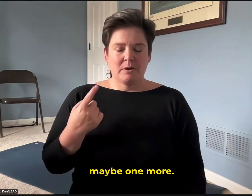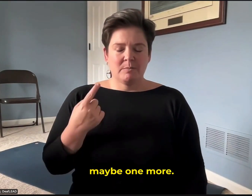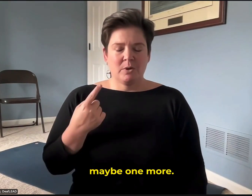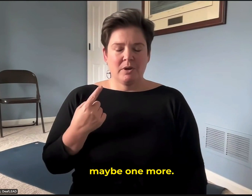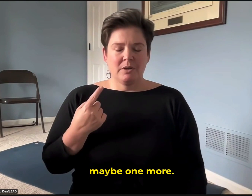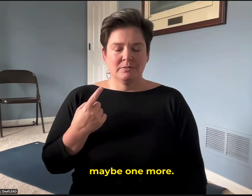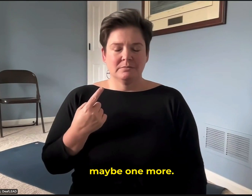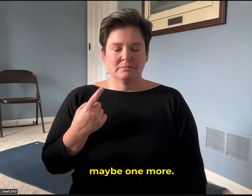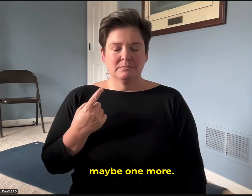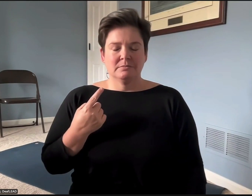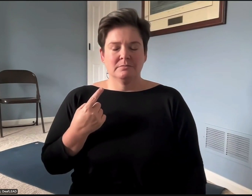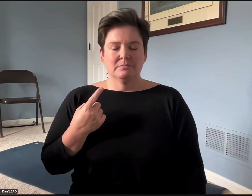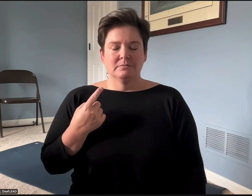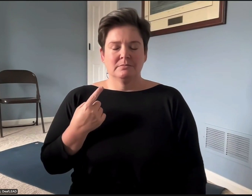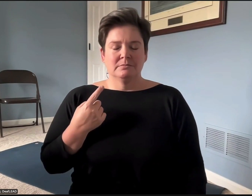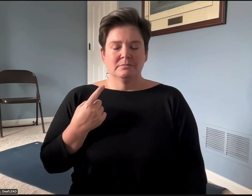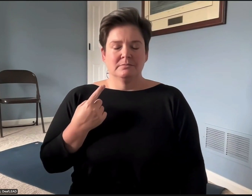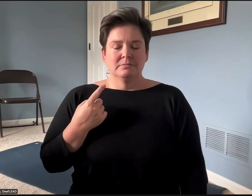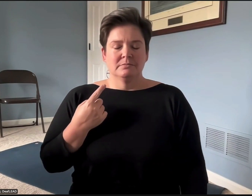Maybe 1 more.